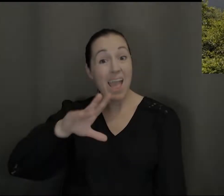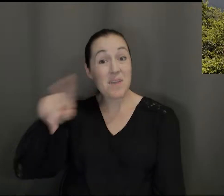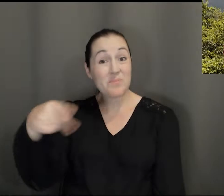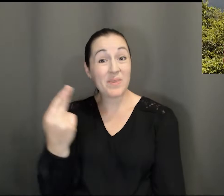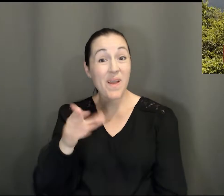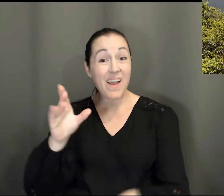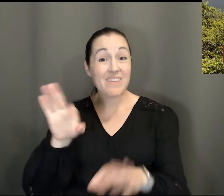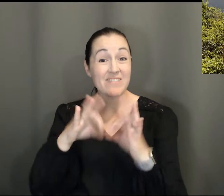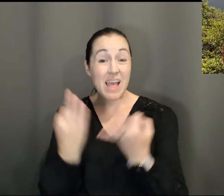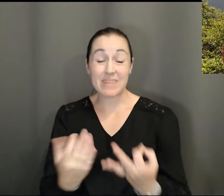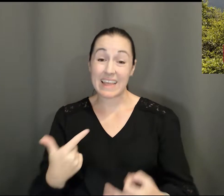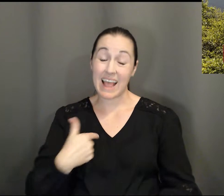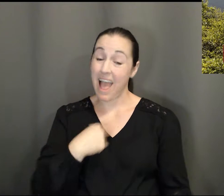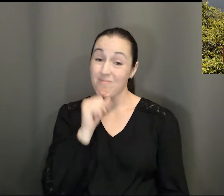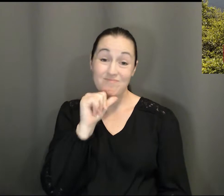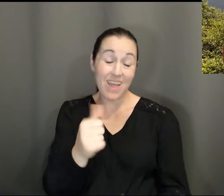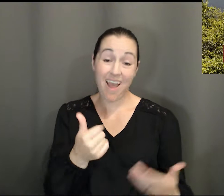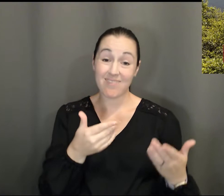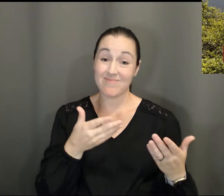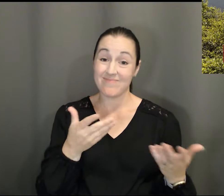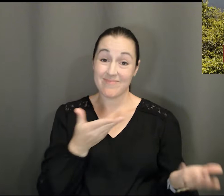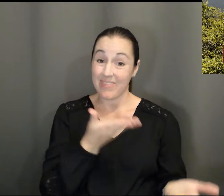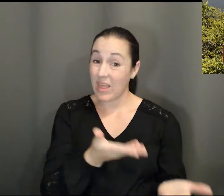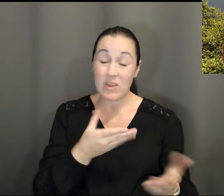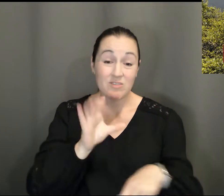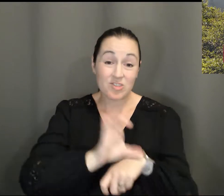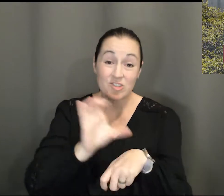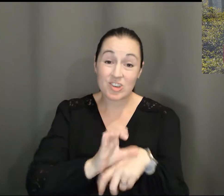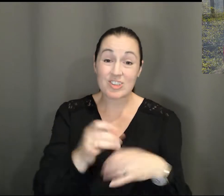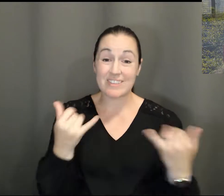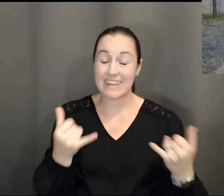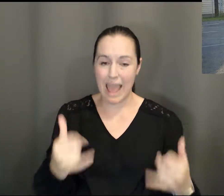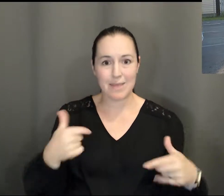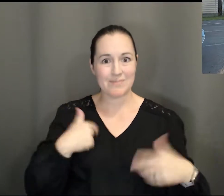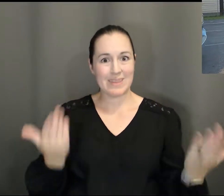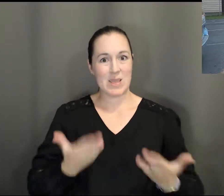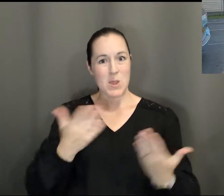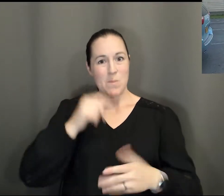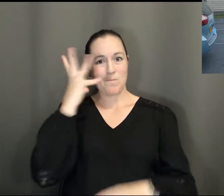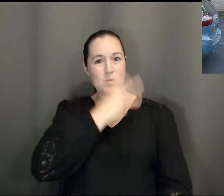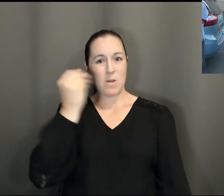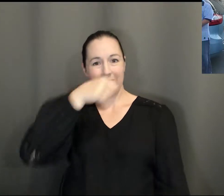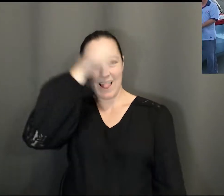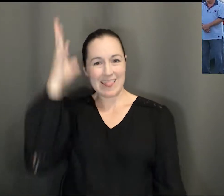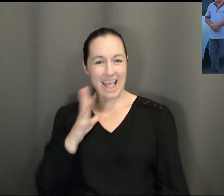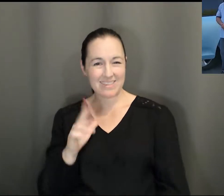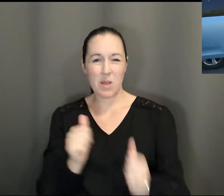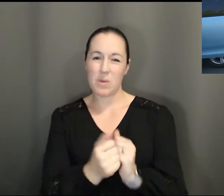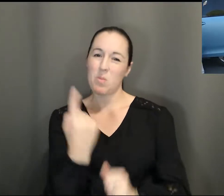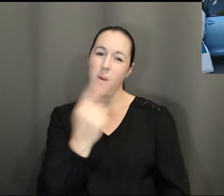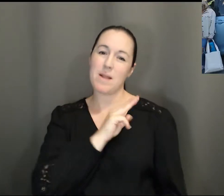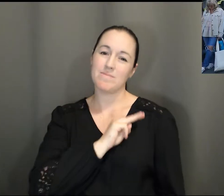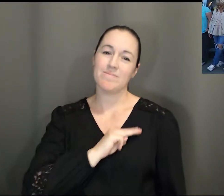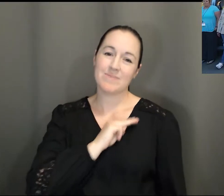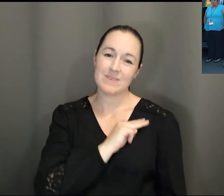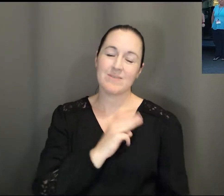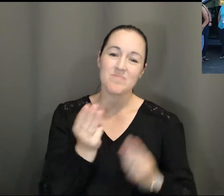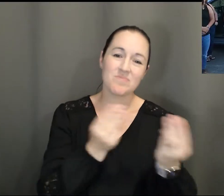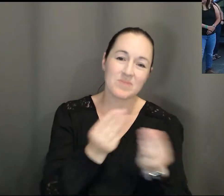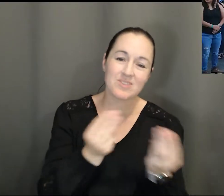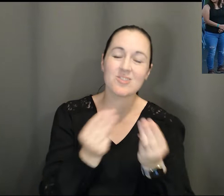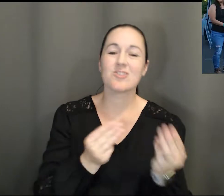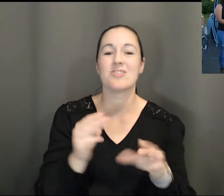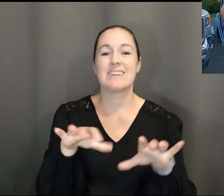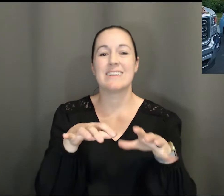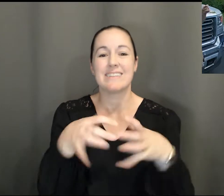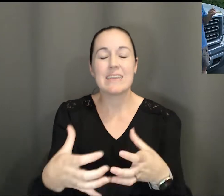Hey, Pure Heart family, I'm off-site this week, as you can see, in beautiful Alaska with one of our ministry teams. We've got a team of 22